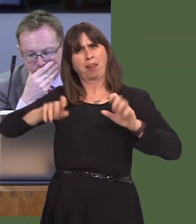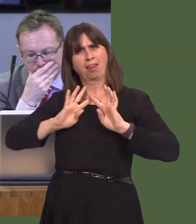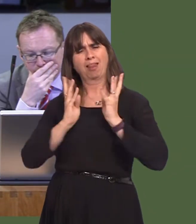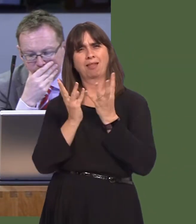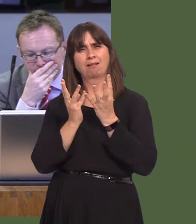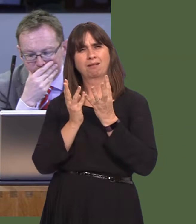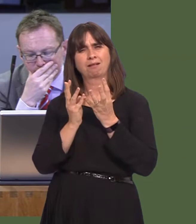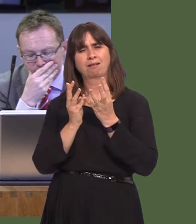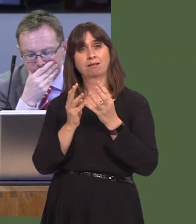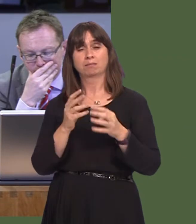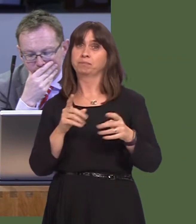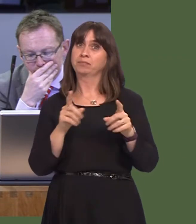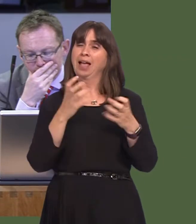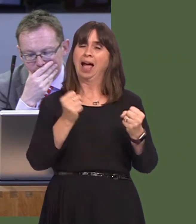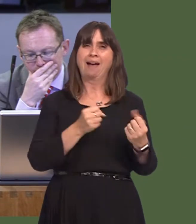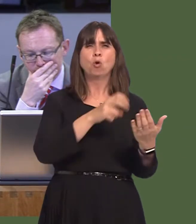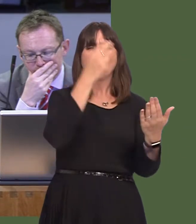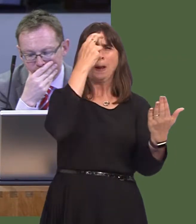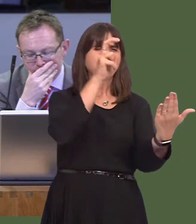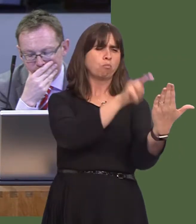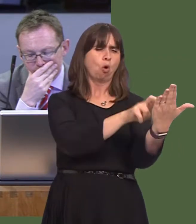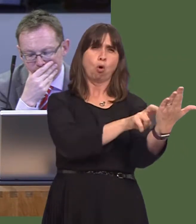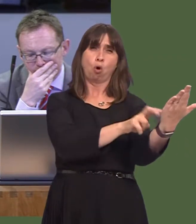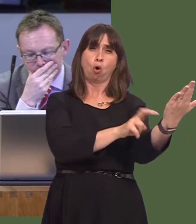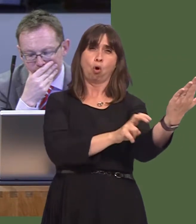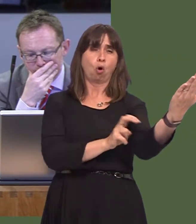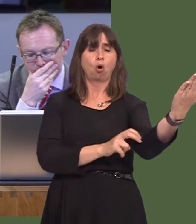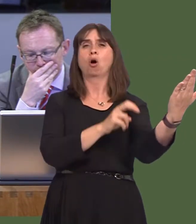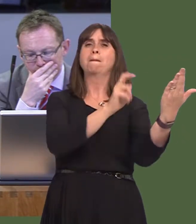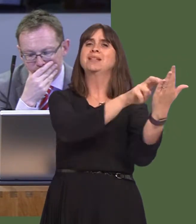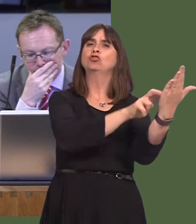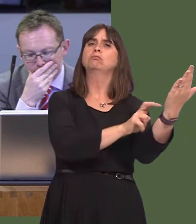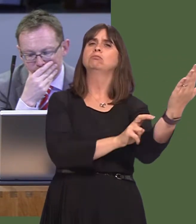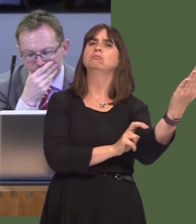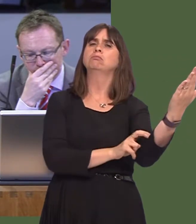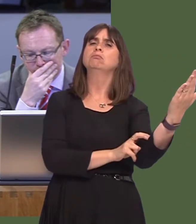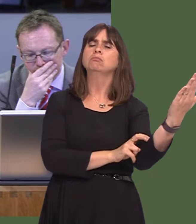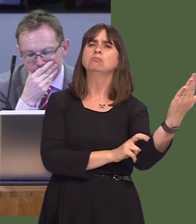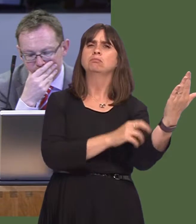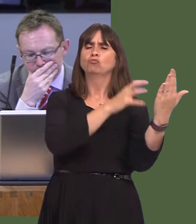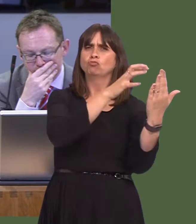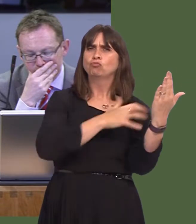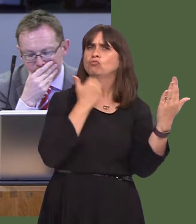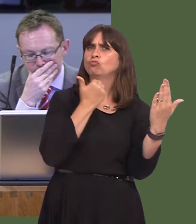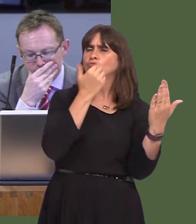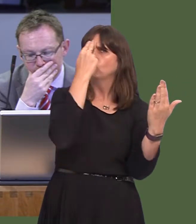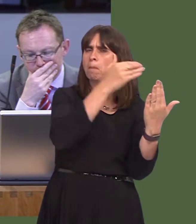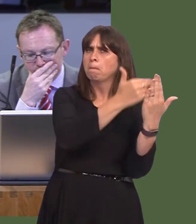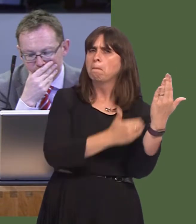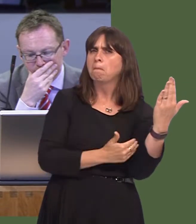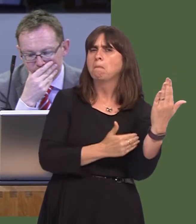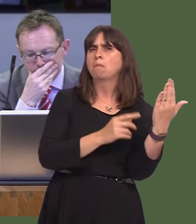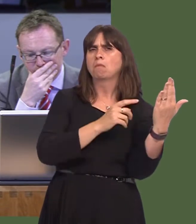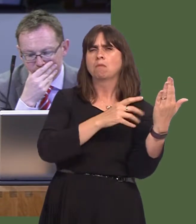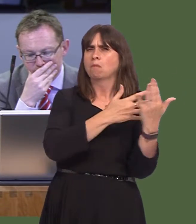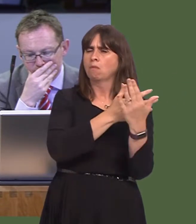a very large petition that has been brought forward with a large number